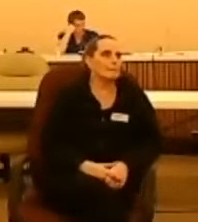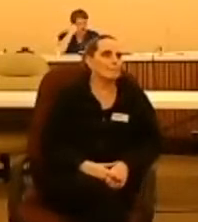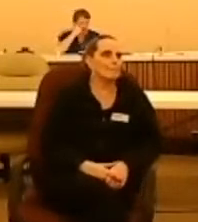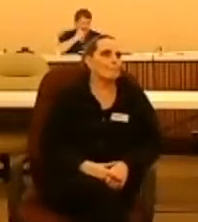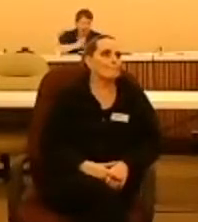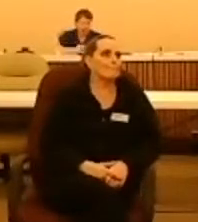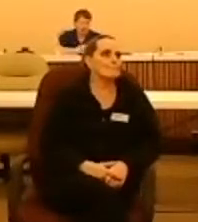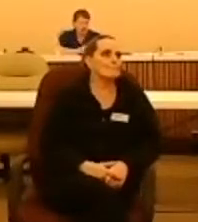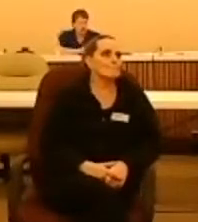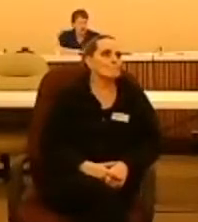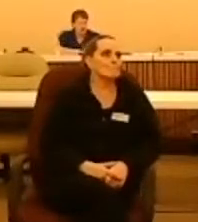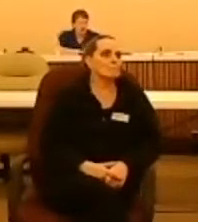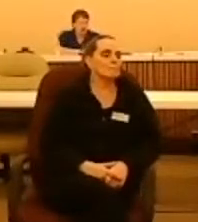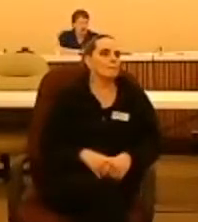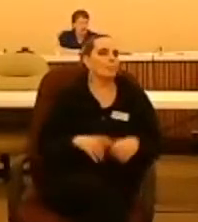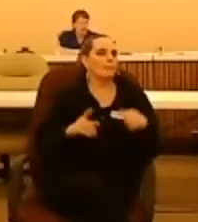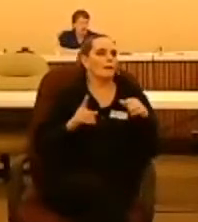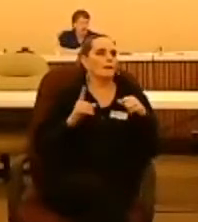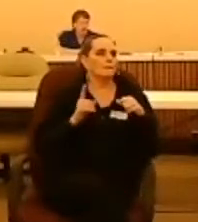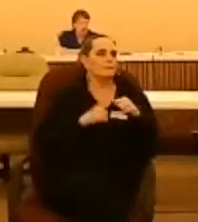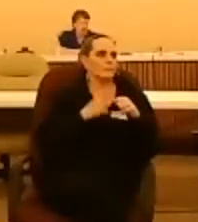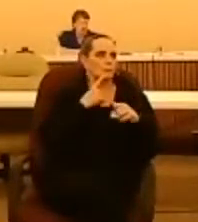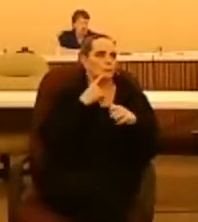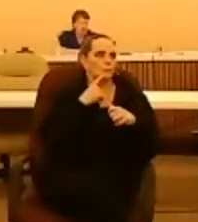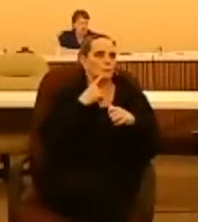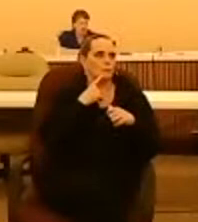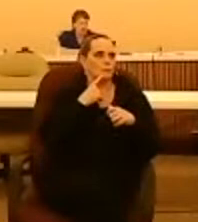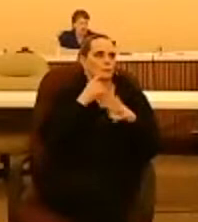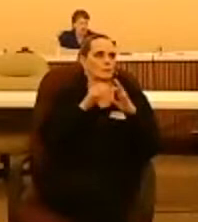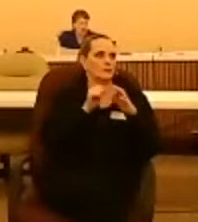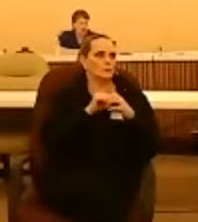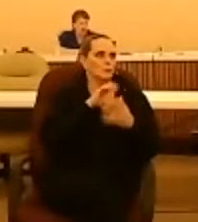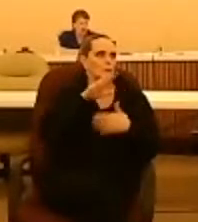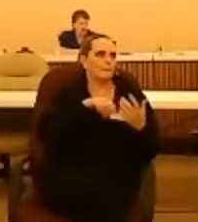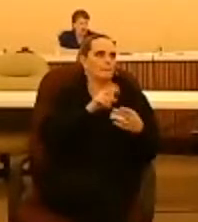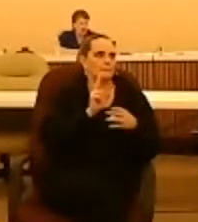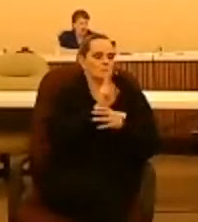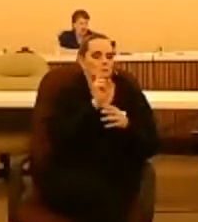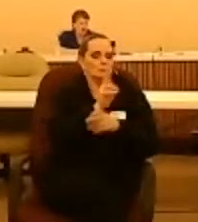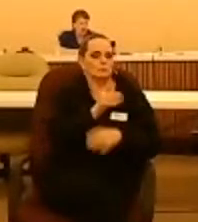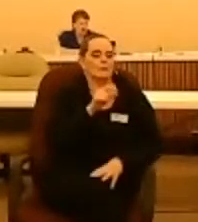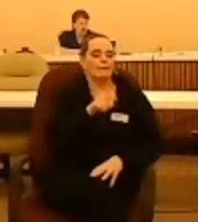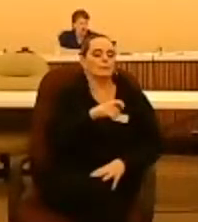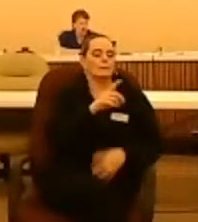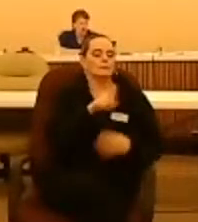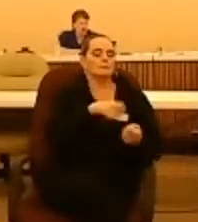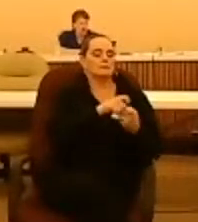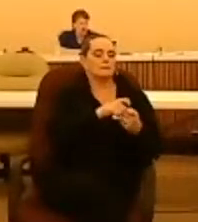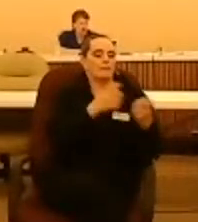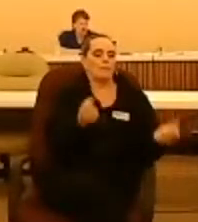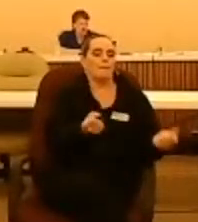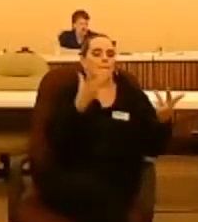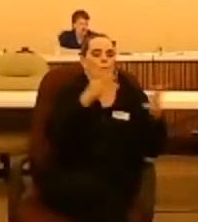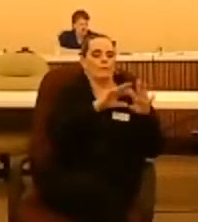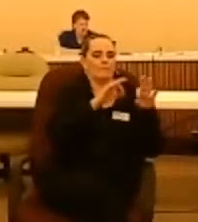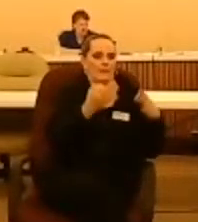But the first one was about the mixed use. This one is specifically about the multifamily within the mixed